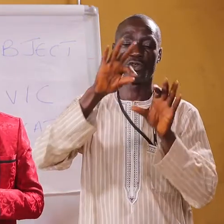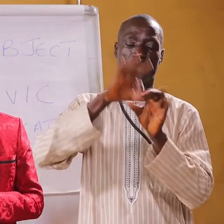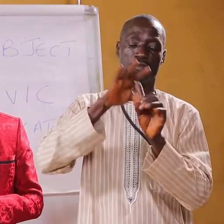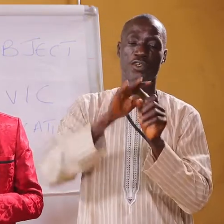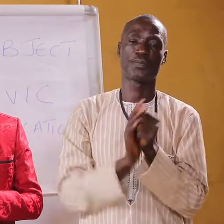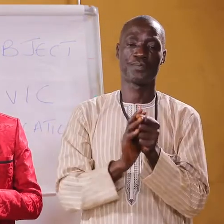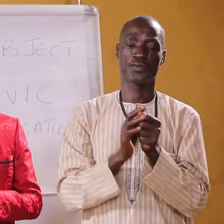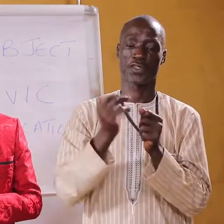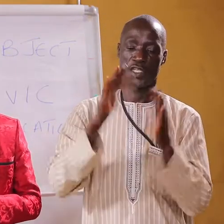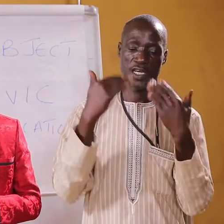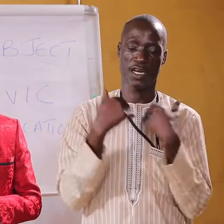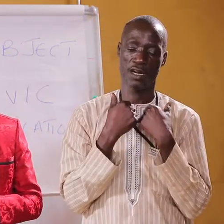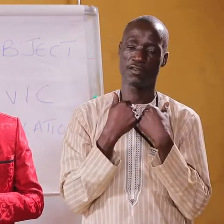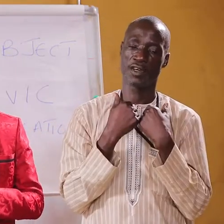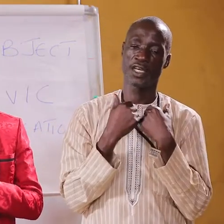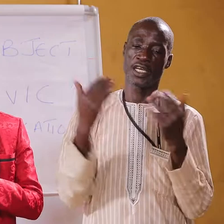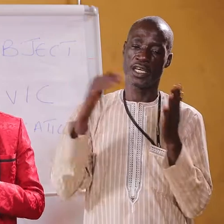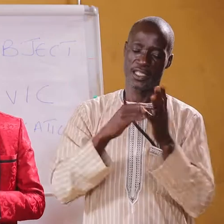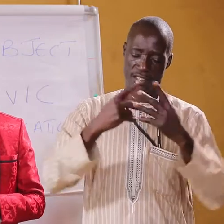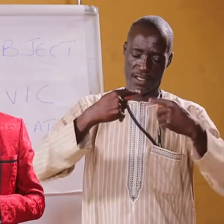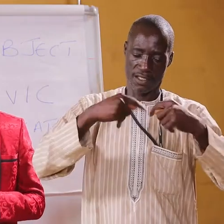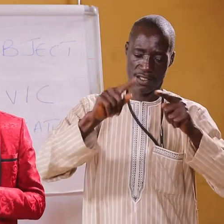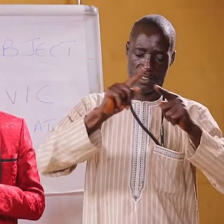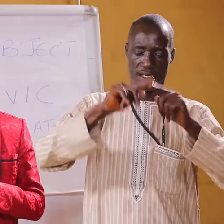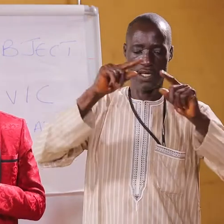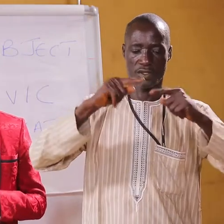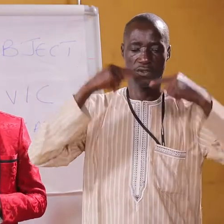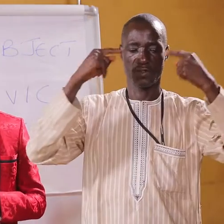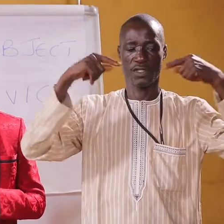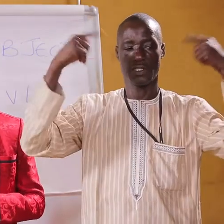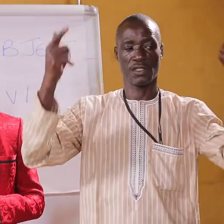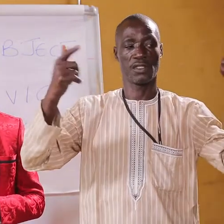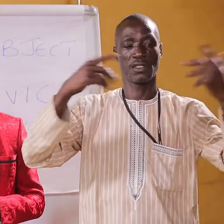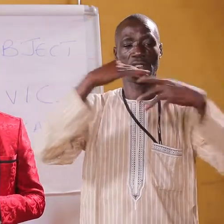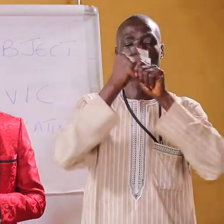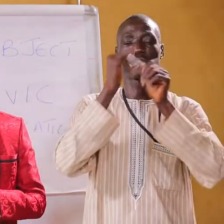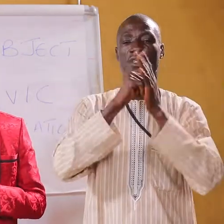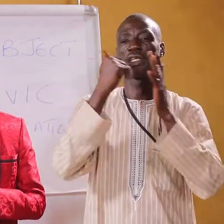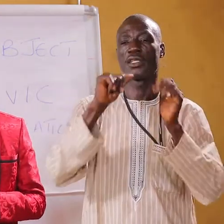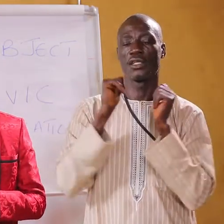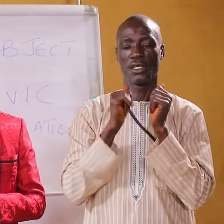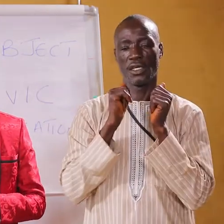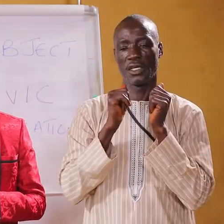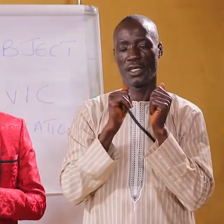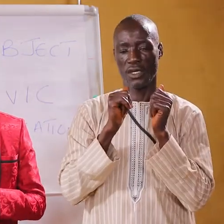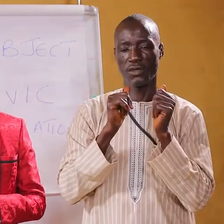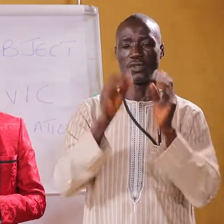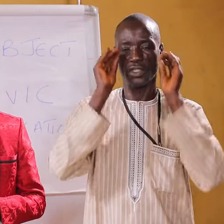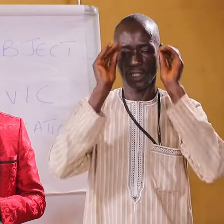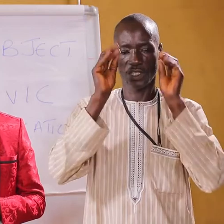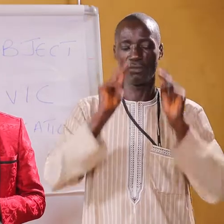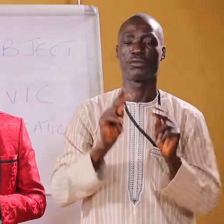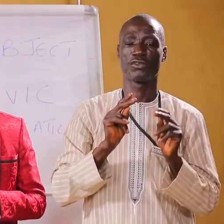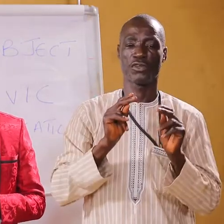have also played a very vital role in sensitizing and enlightening electorates in regards to